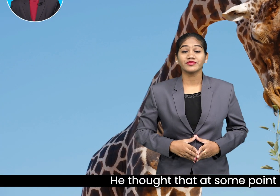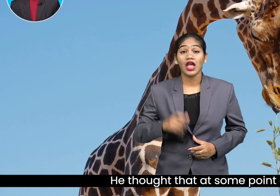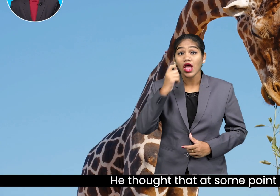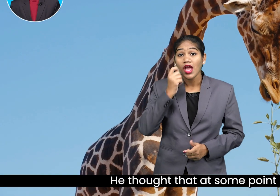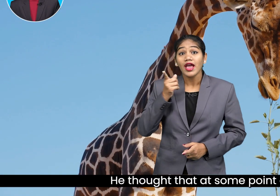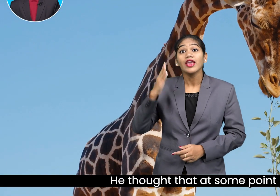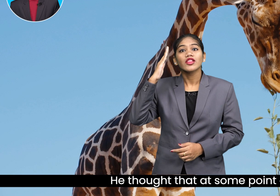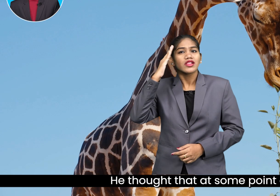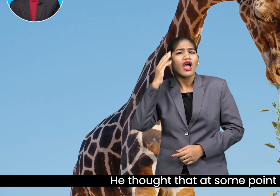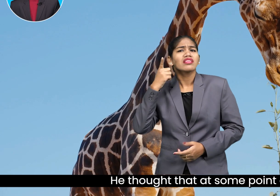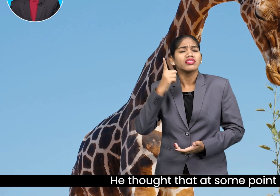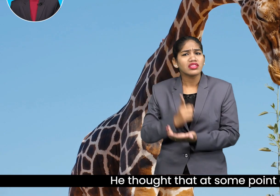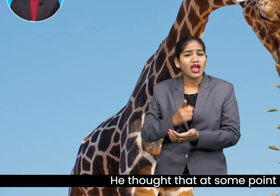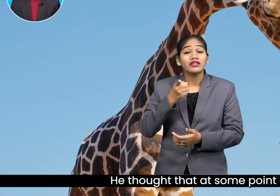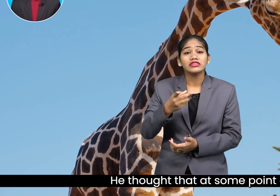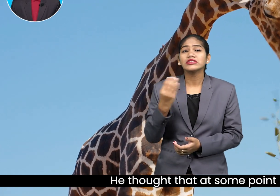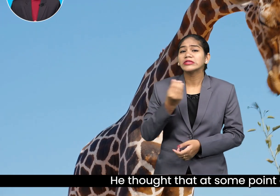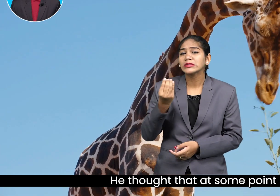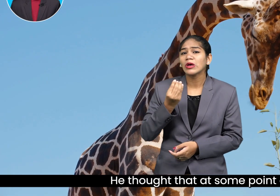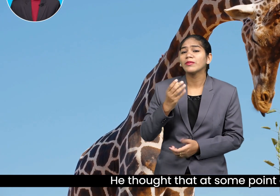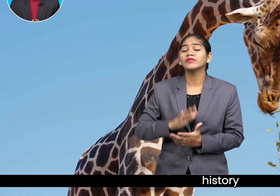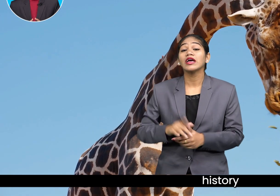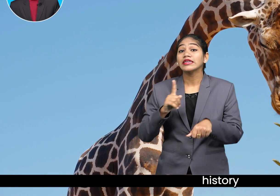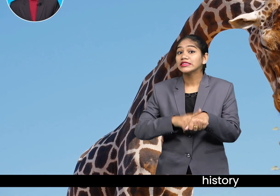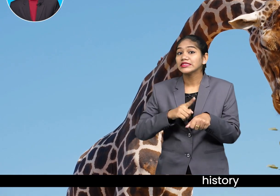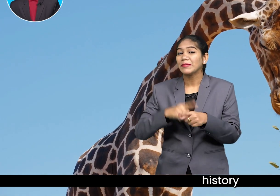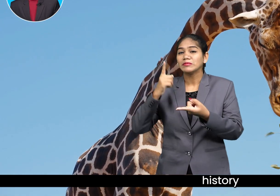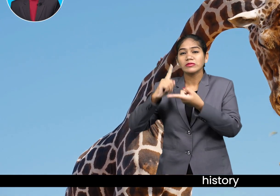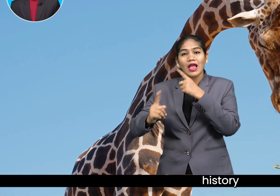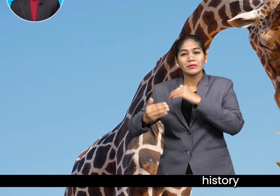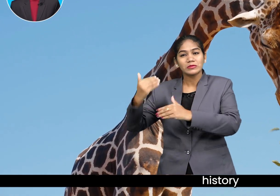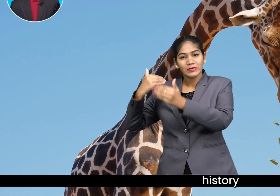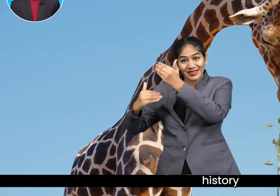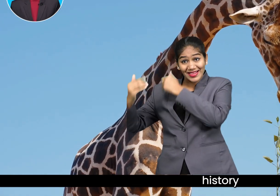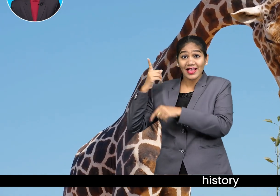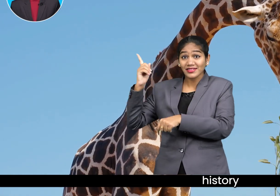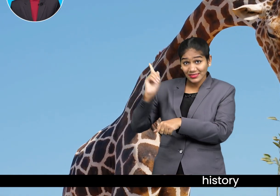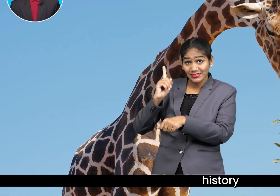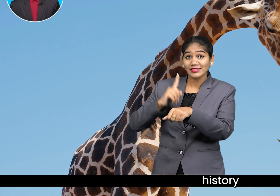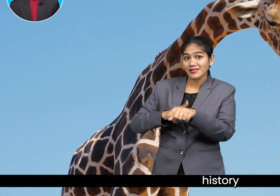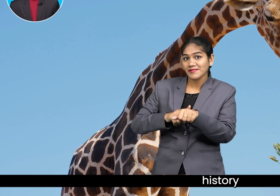He thought that at some point of time in history,